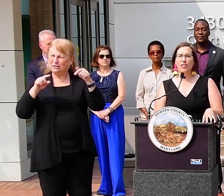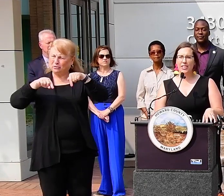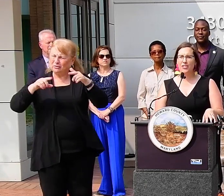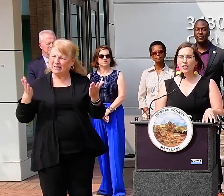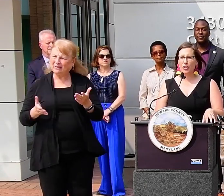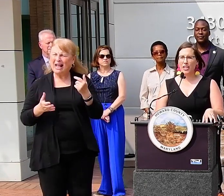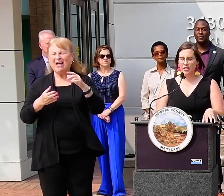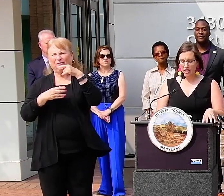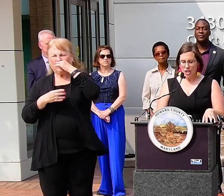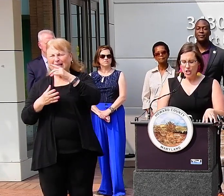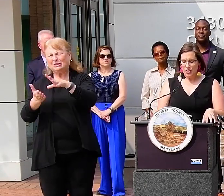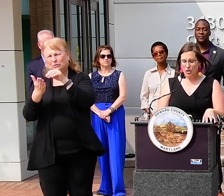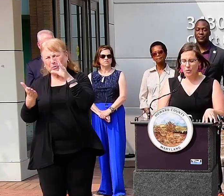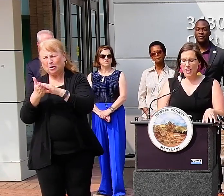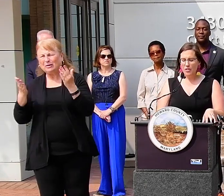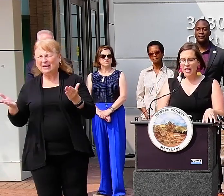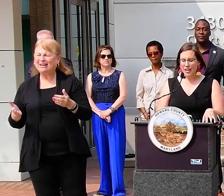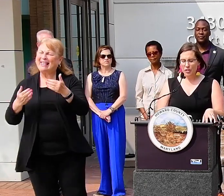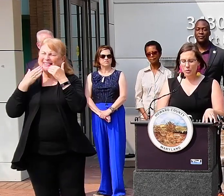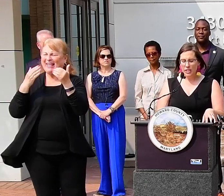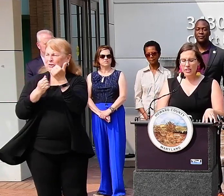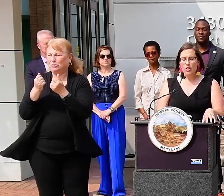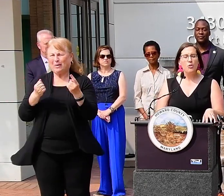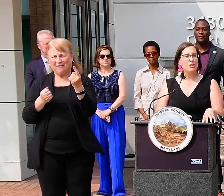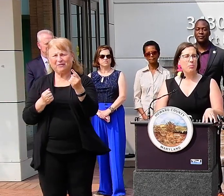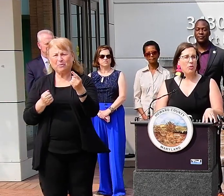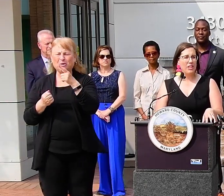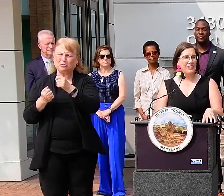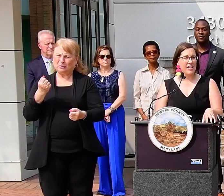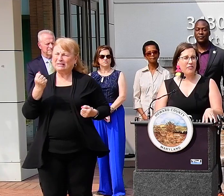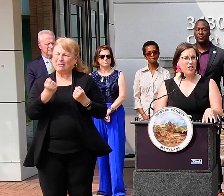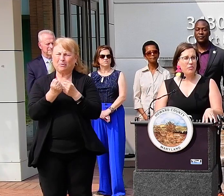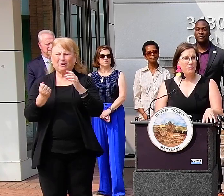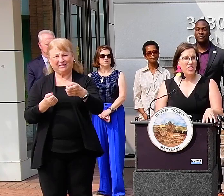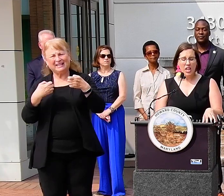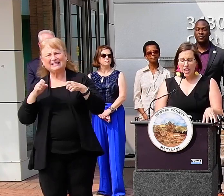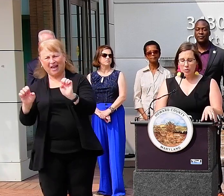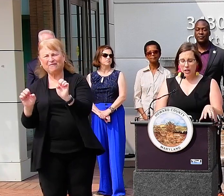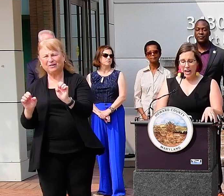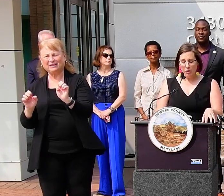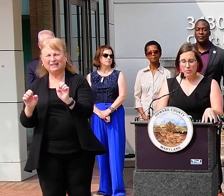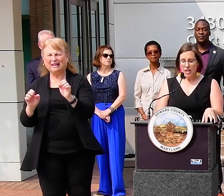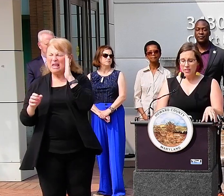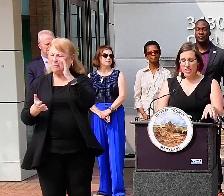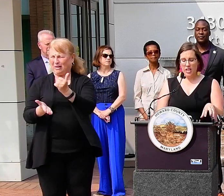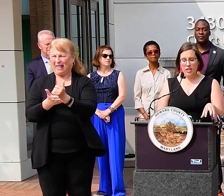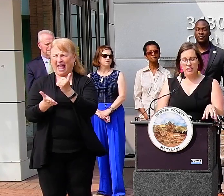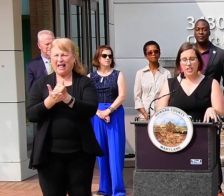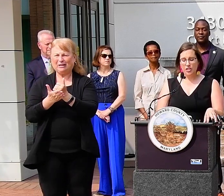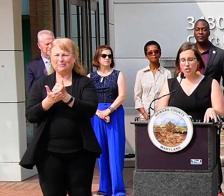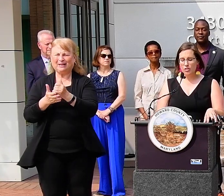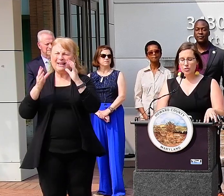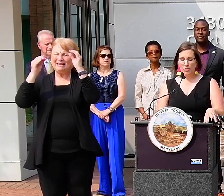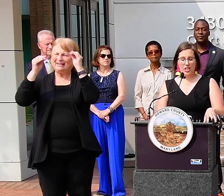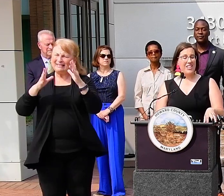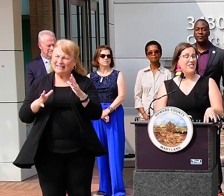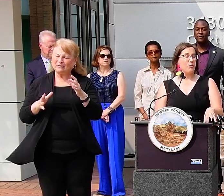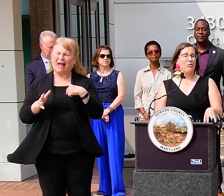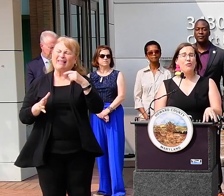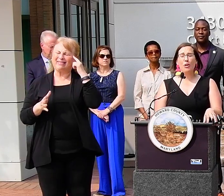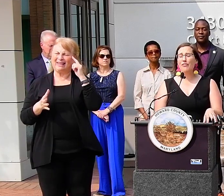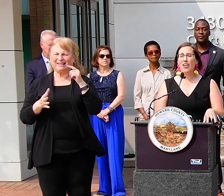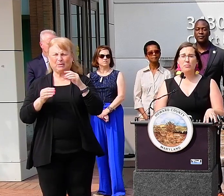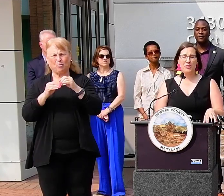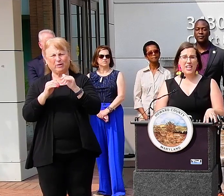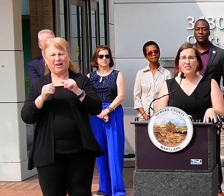in and for kids to learn in. So thank you to everyone who supported this effort. It will help the teachers, which I think is